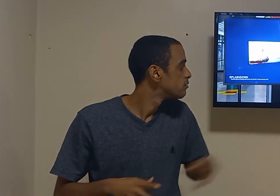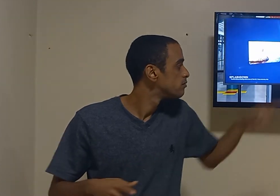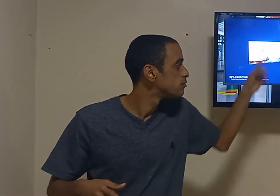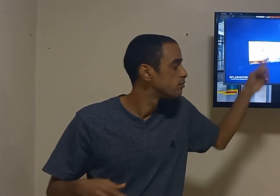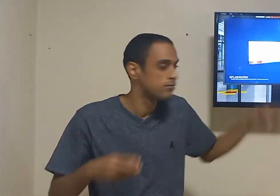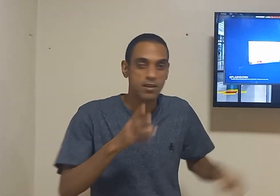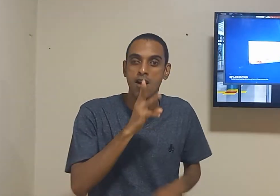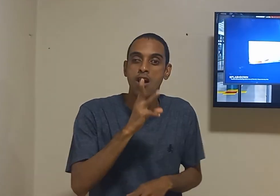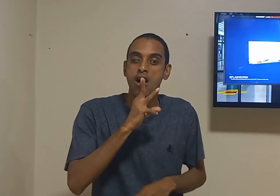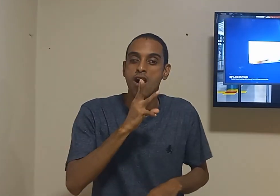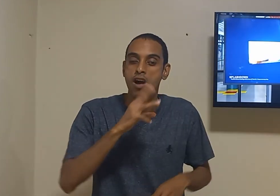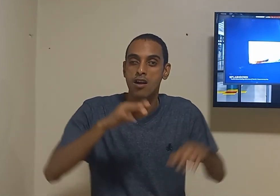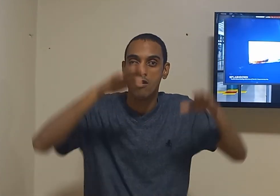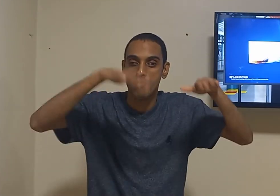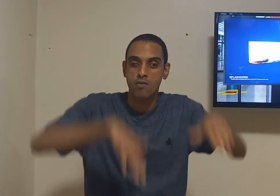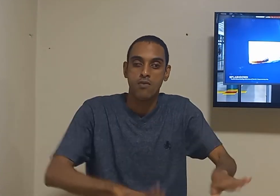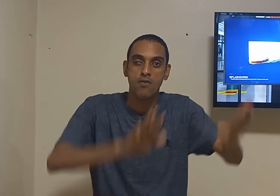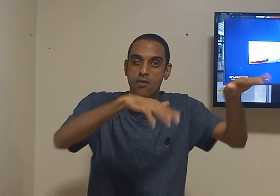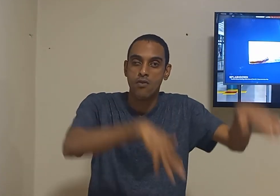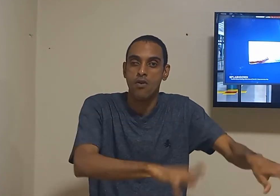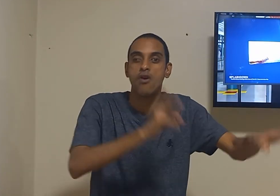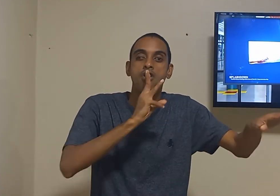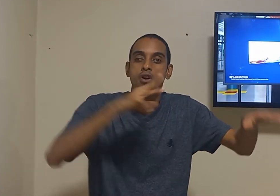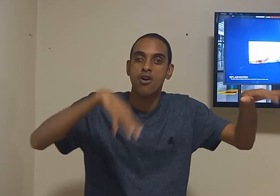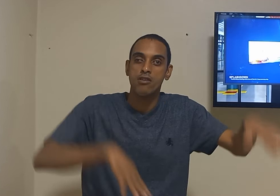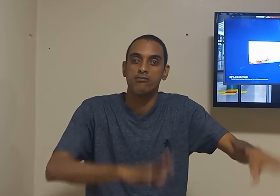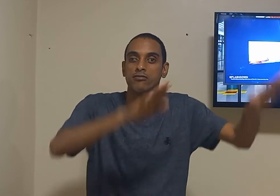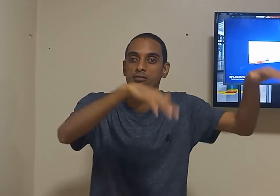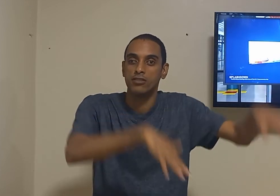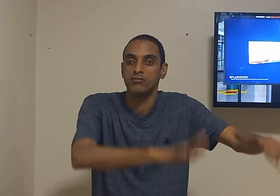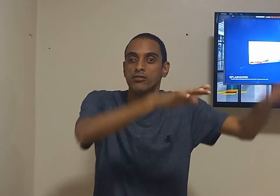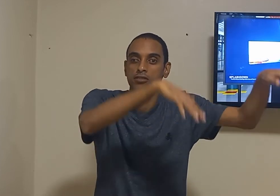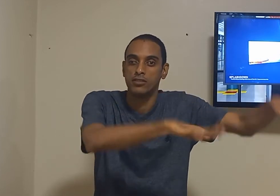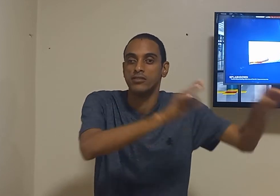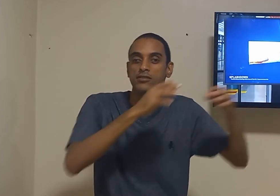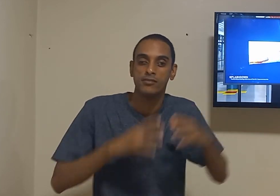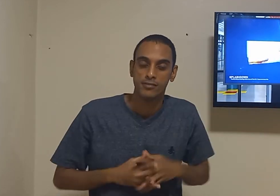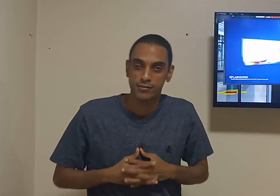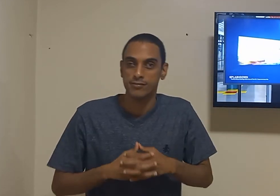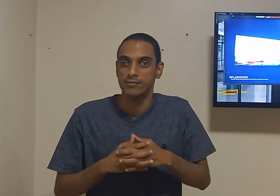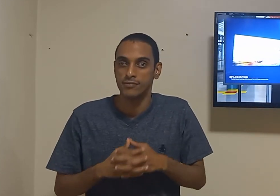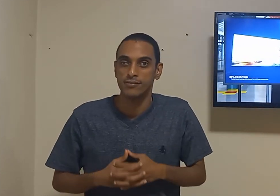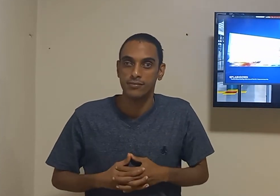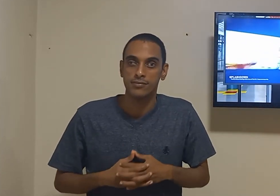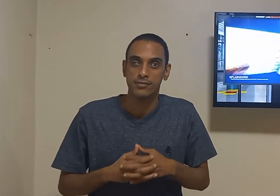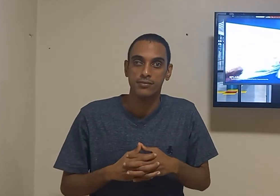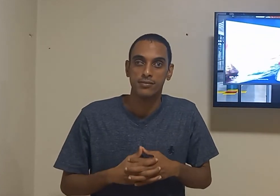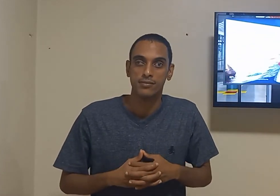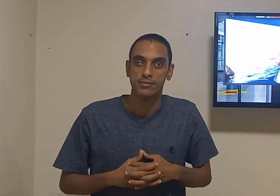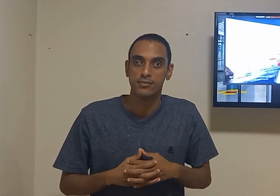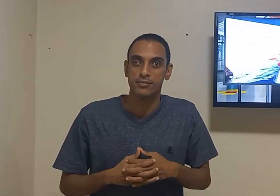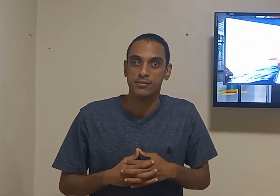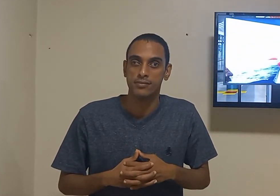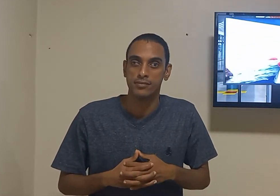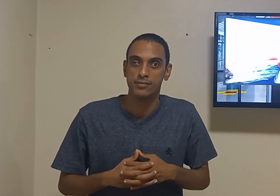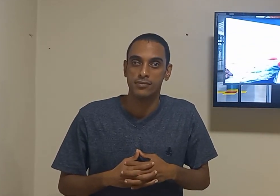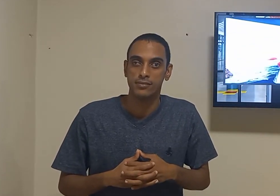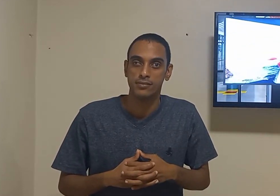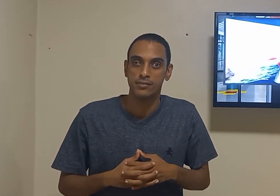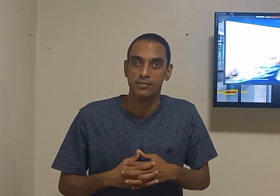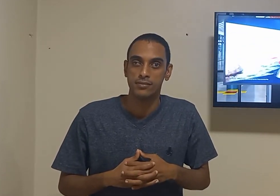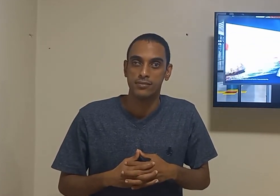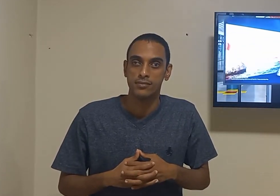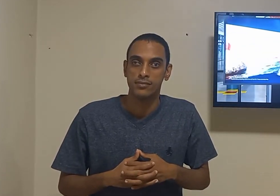we're through that fiery re-entry, parachutes deploy, Orion splashes down in the ocean. We'll have a U.S. Navy ship standing